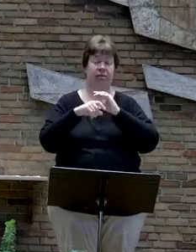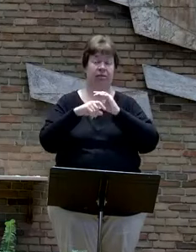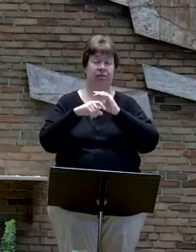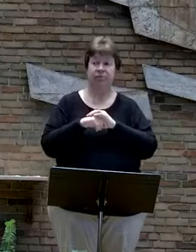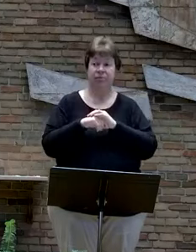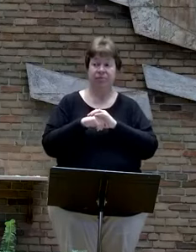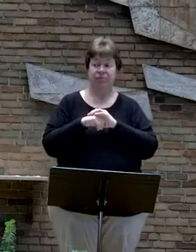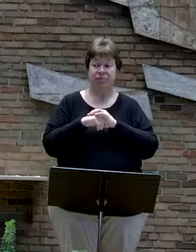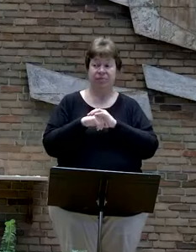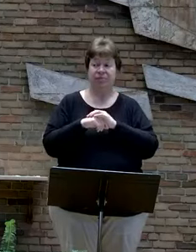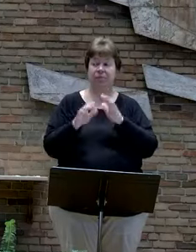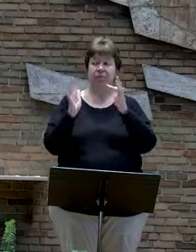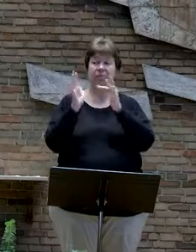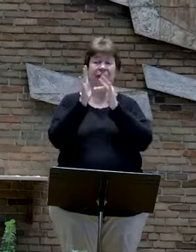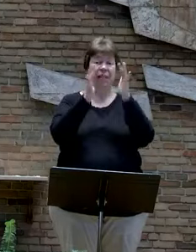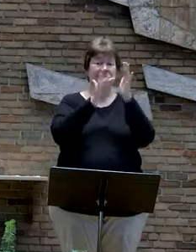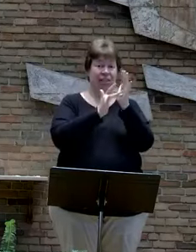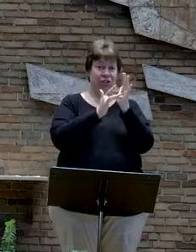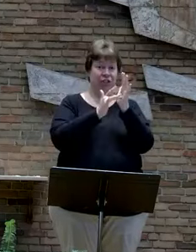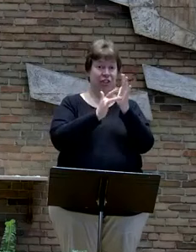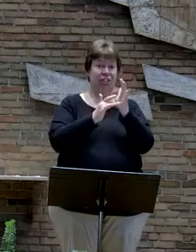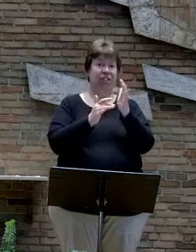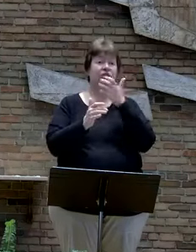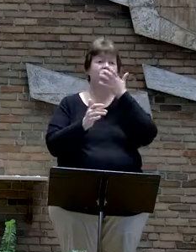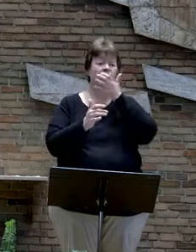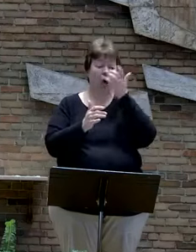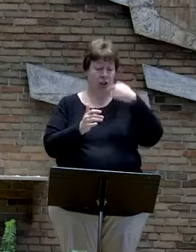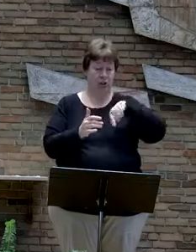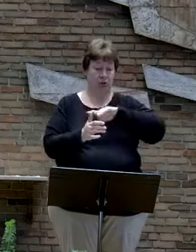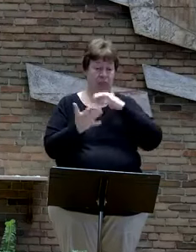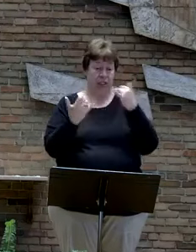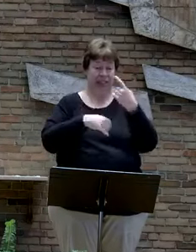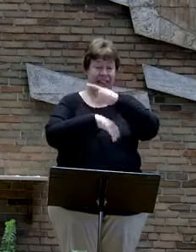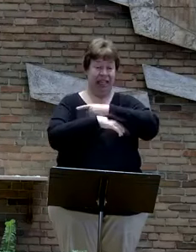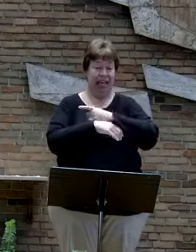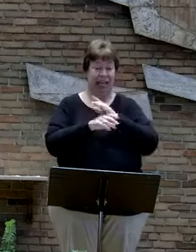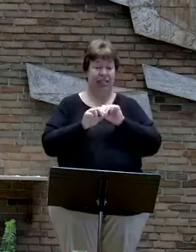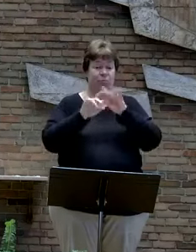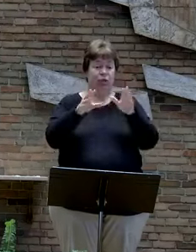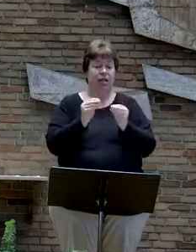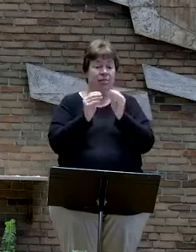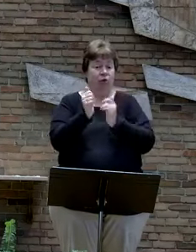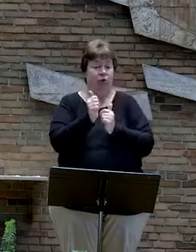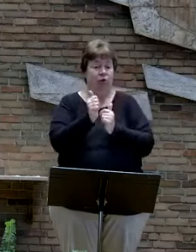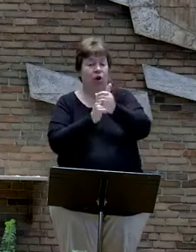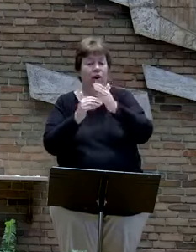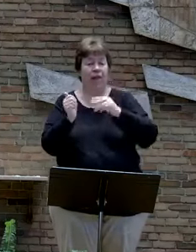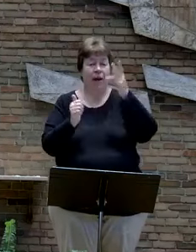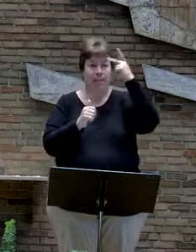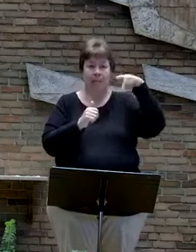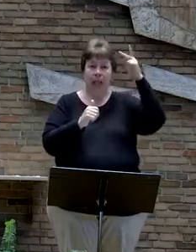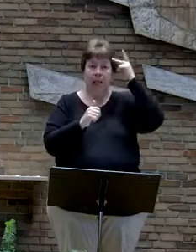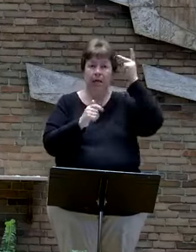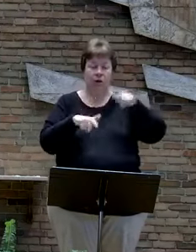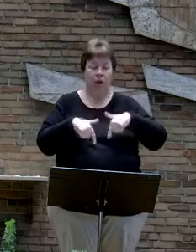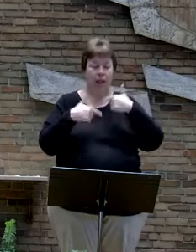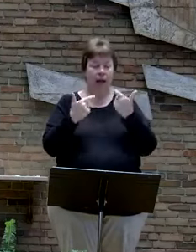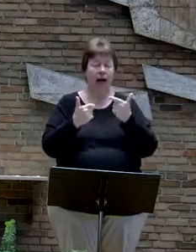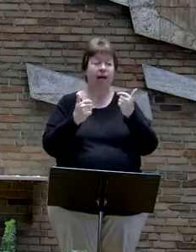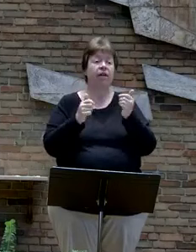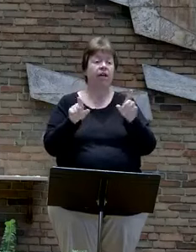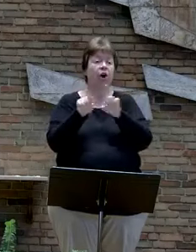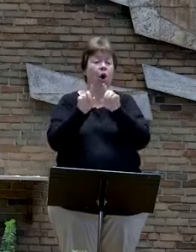You know, Jesus' call to us today spreads farther than our political life, spreads to the rest of our life as